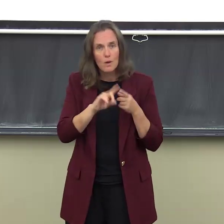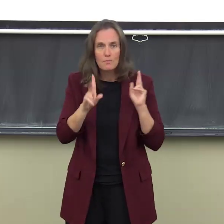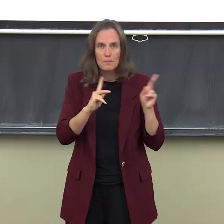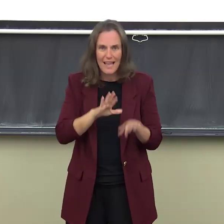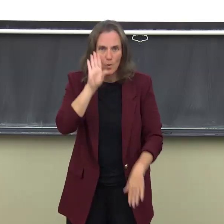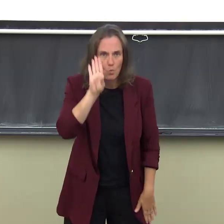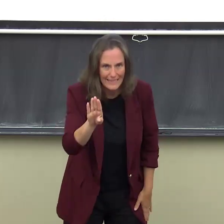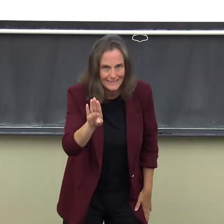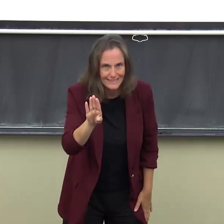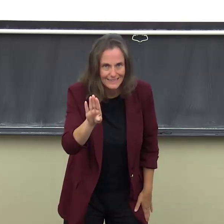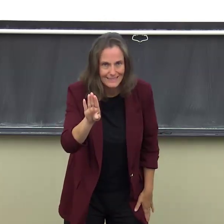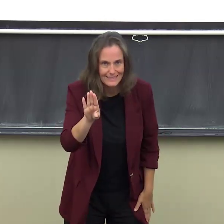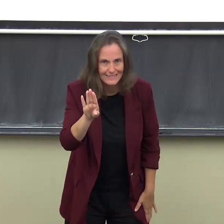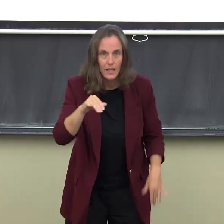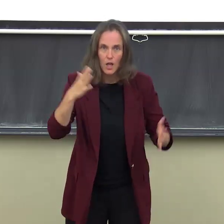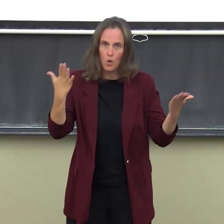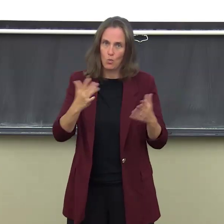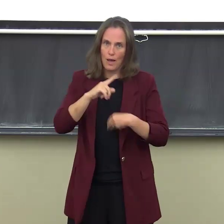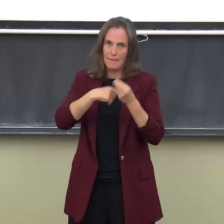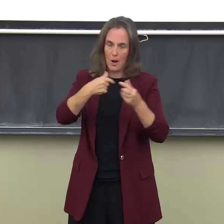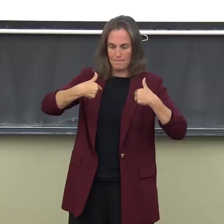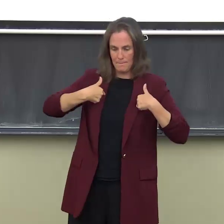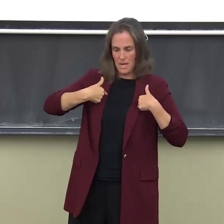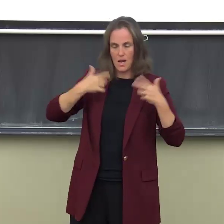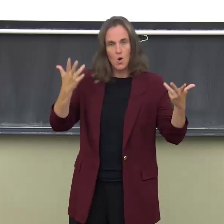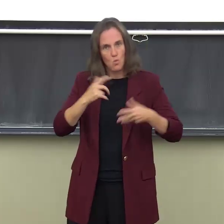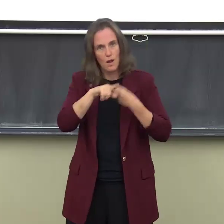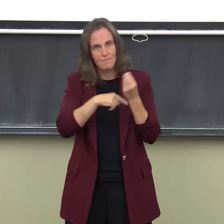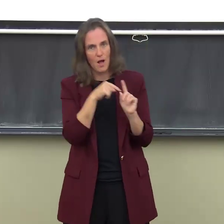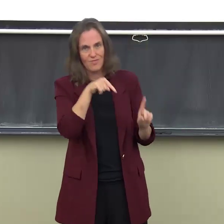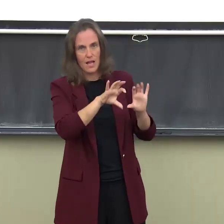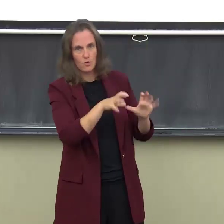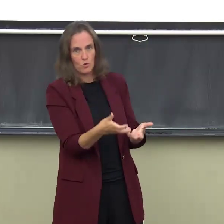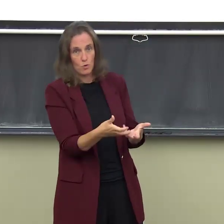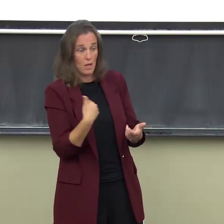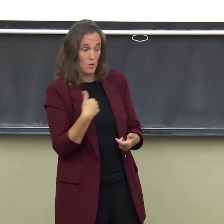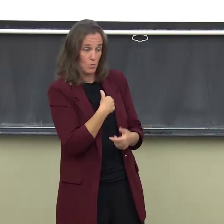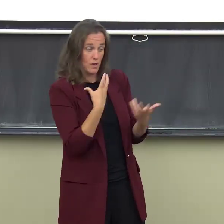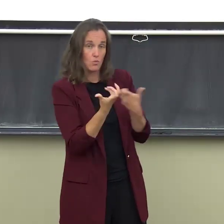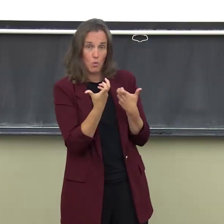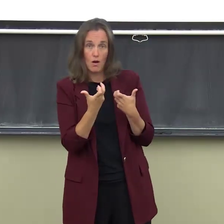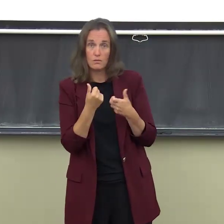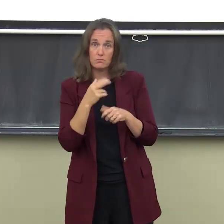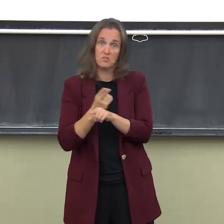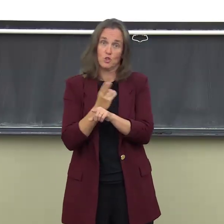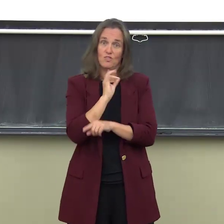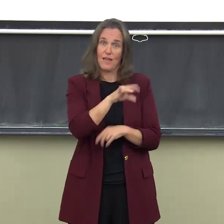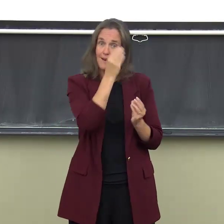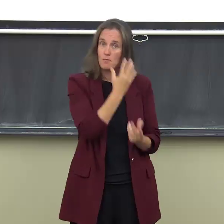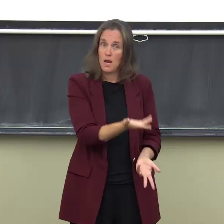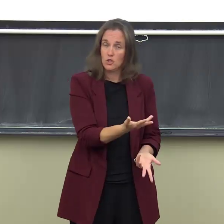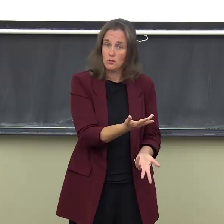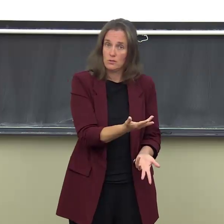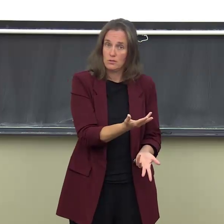wait, what about me, or what about this group? We want access to this information and